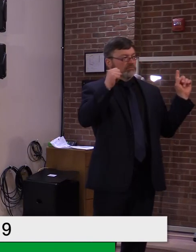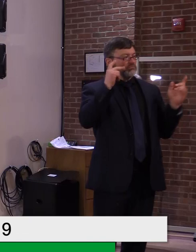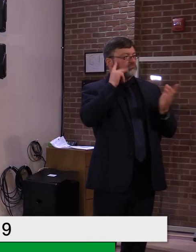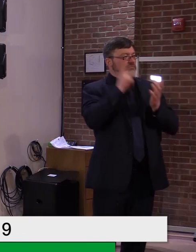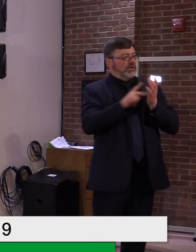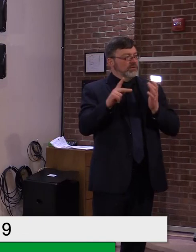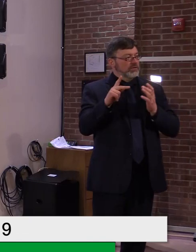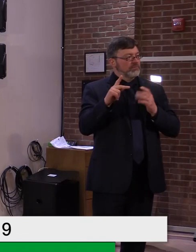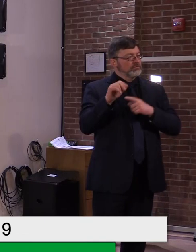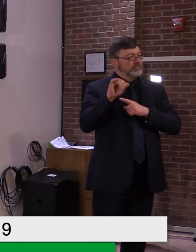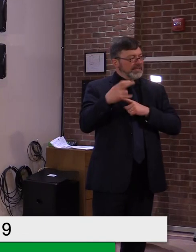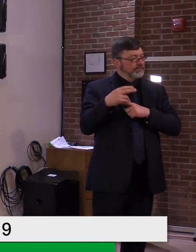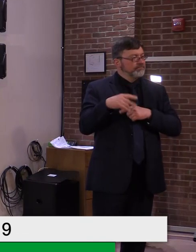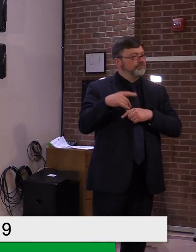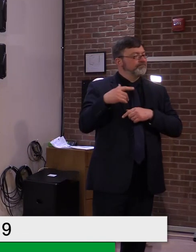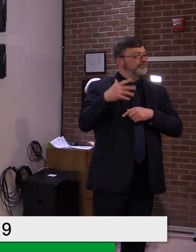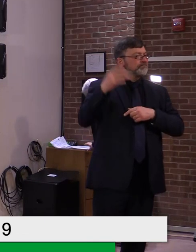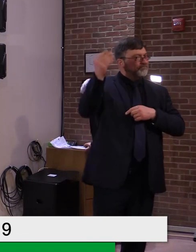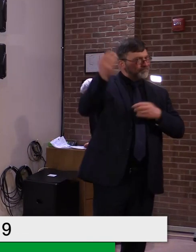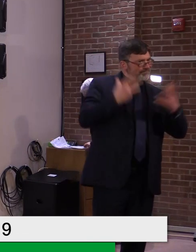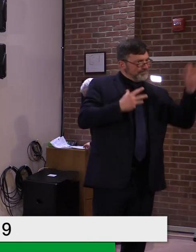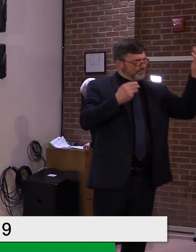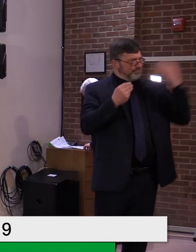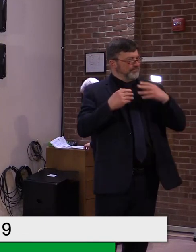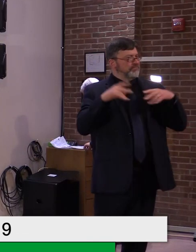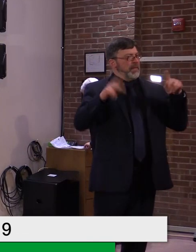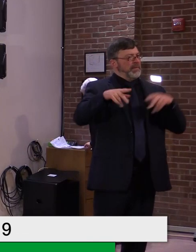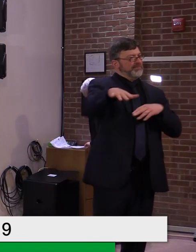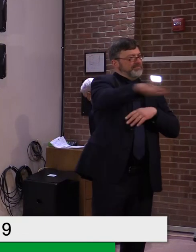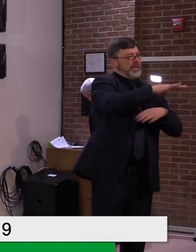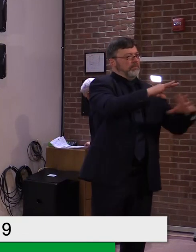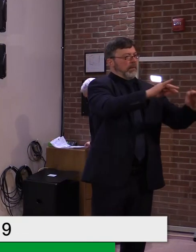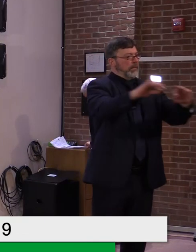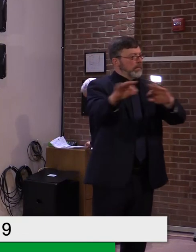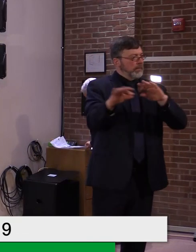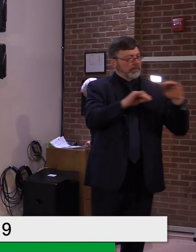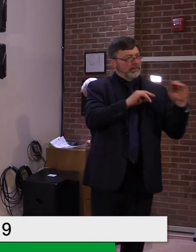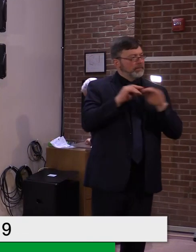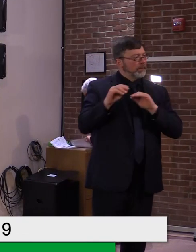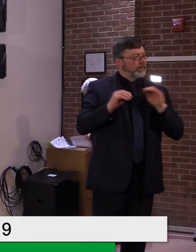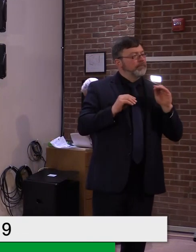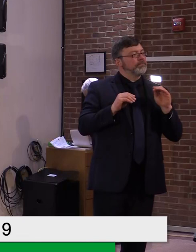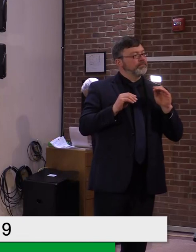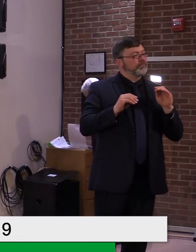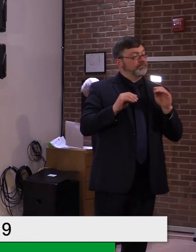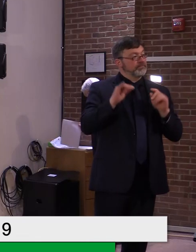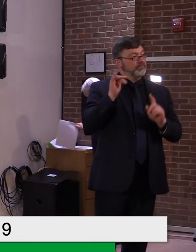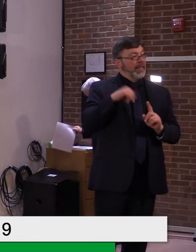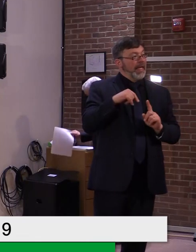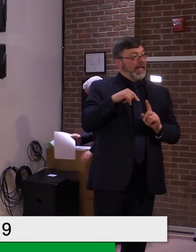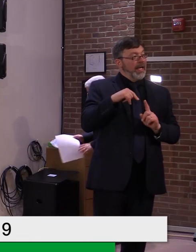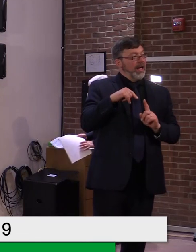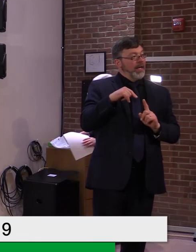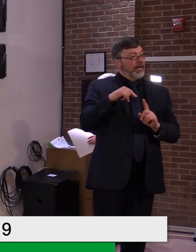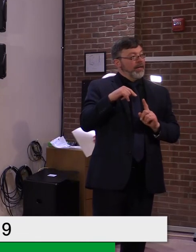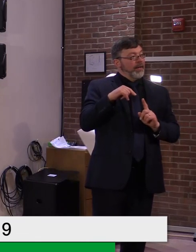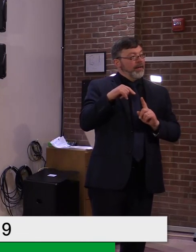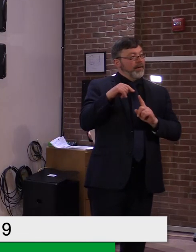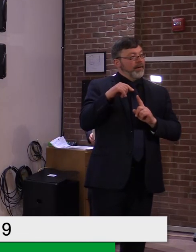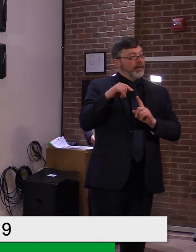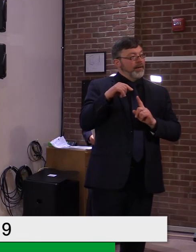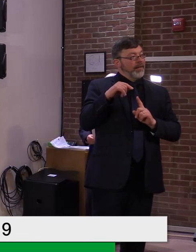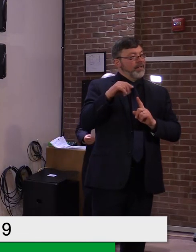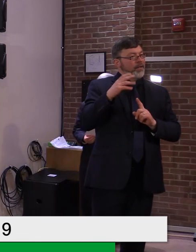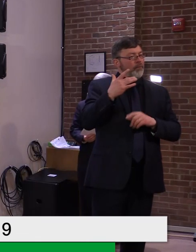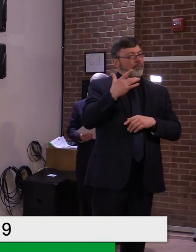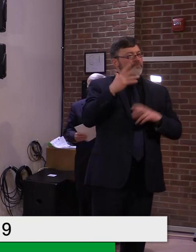readers and friends in recent days. One of those people referred to it as the birthday glitch. And it involves people who follow the state's advice,